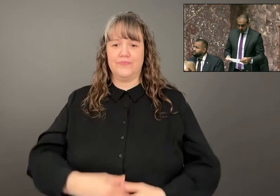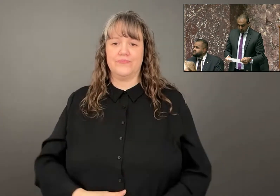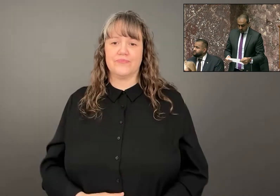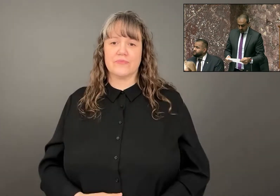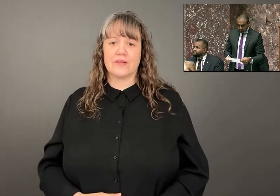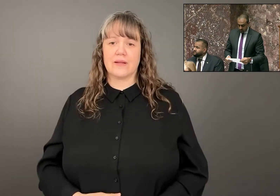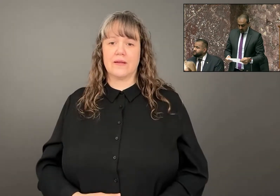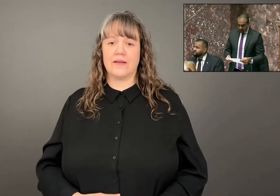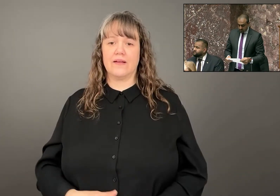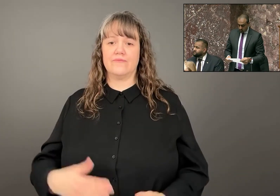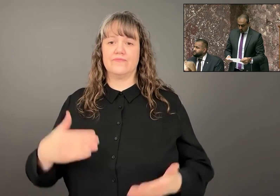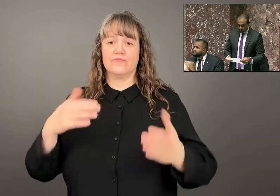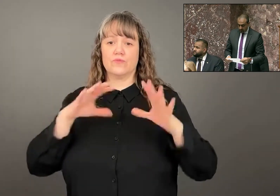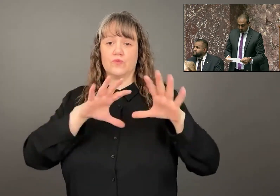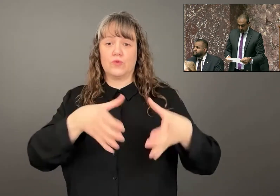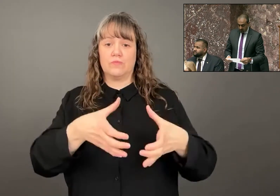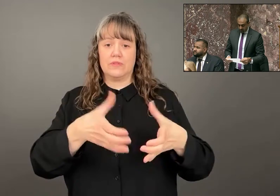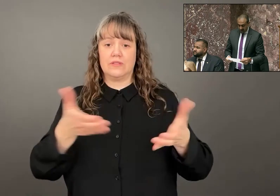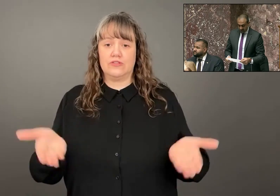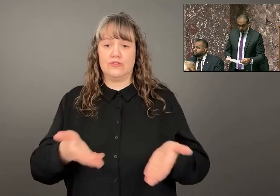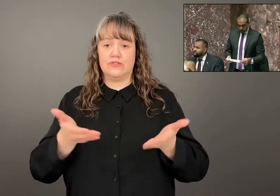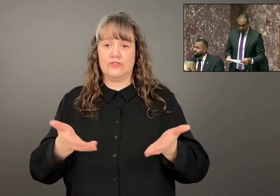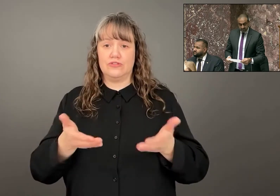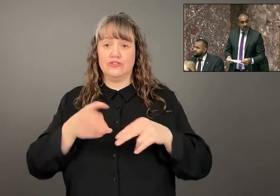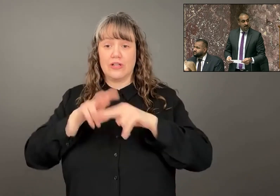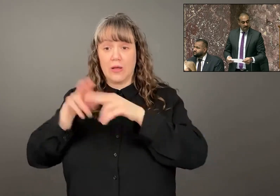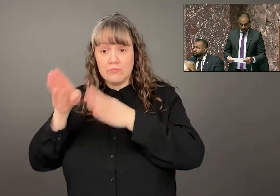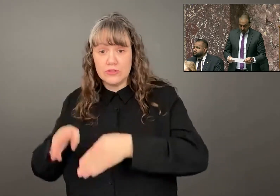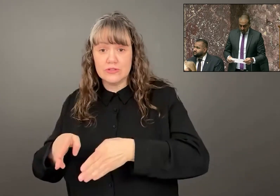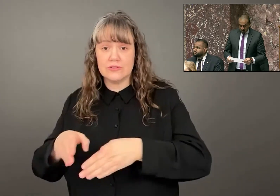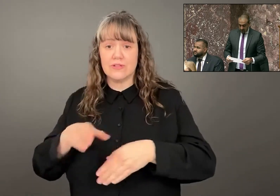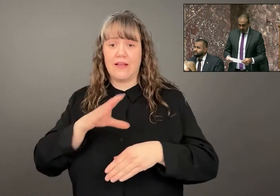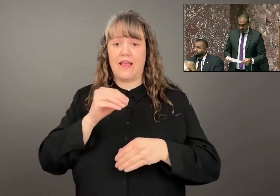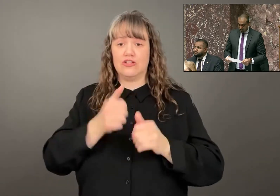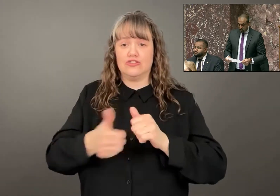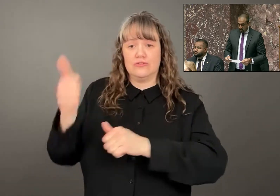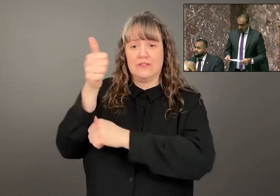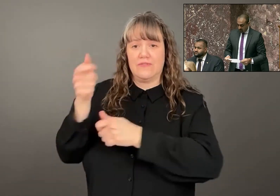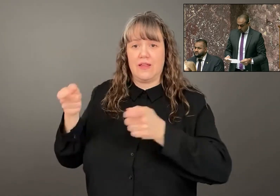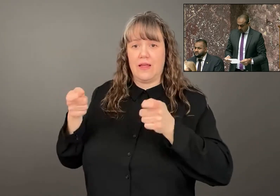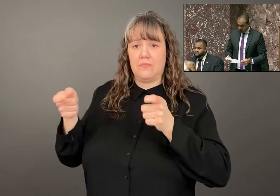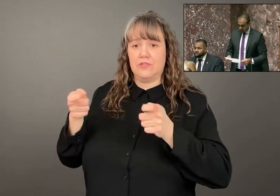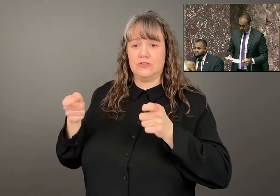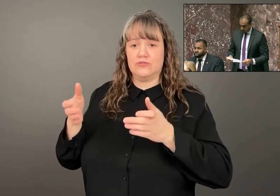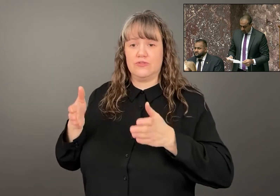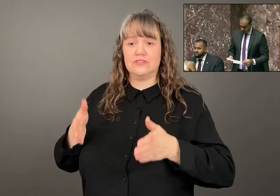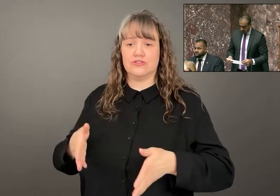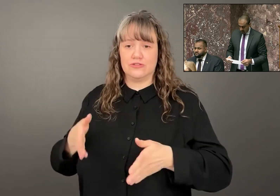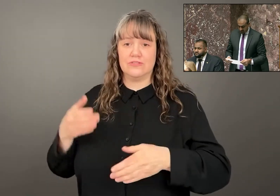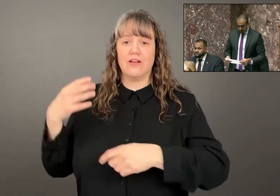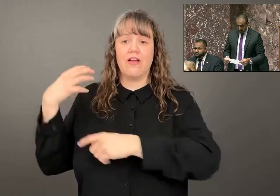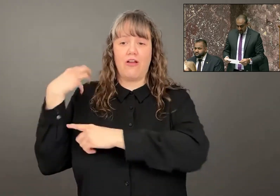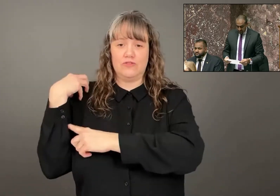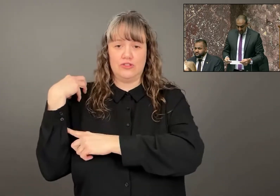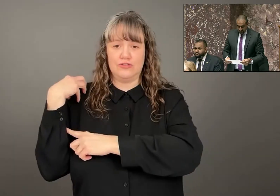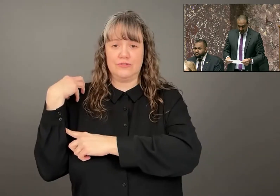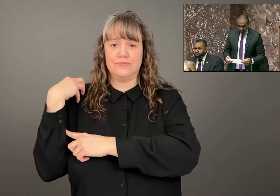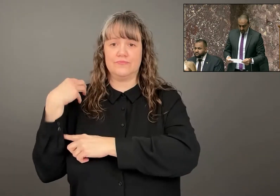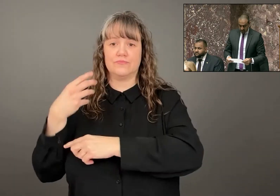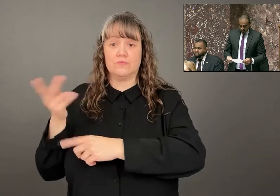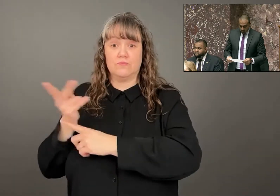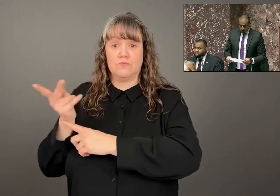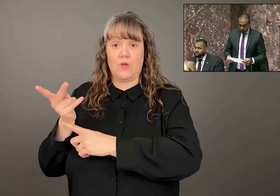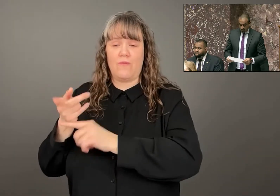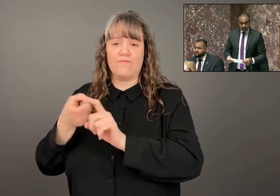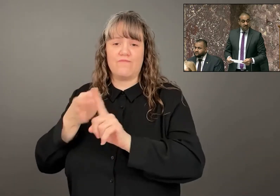Chief Administration Officer Ruben Bronin from the Island Trust. Peter Luckman is the Chair of Island Trust and served as the Thetis Lake